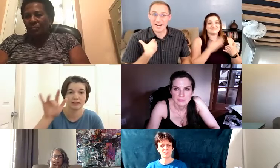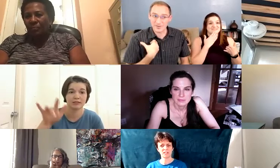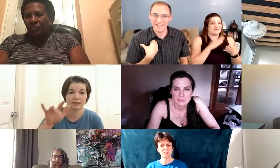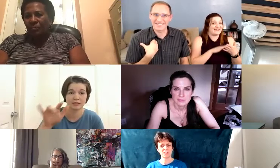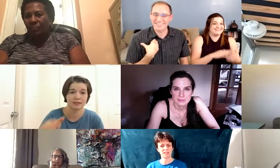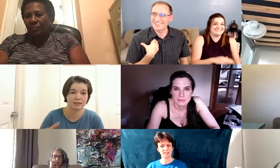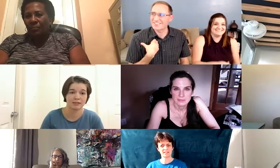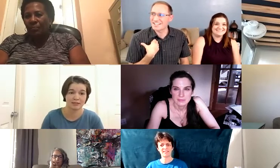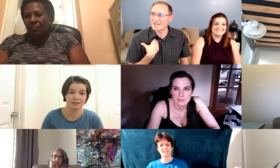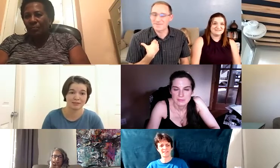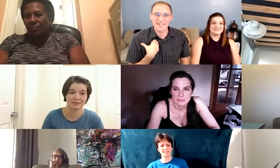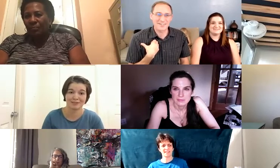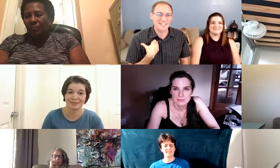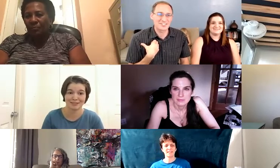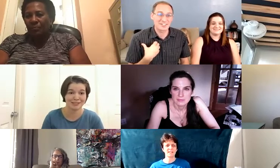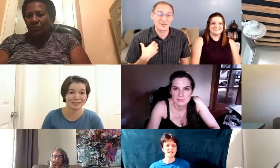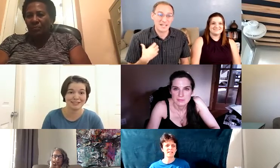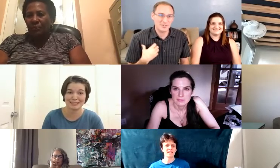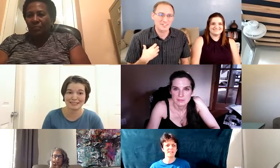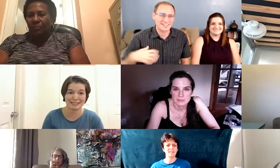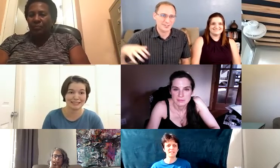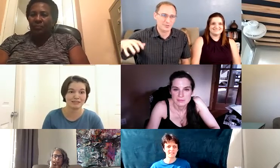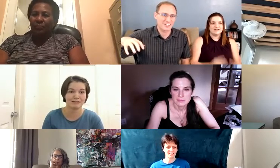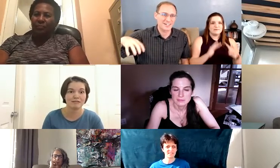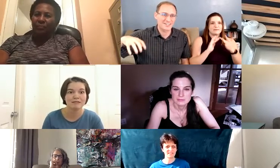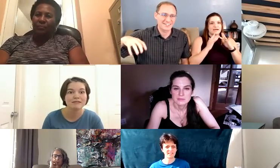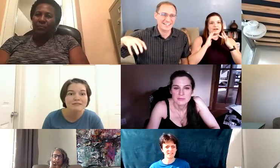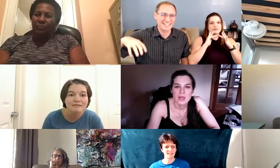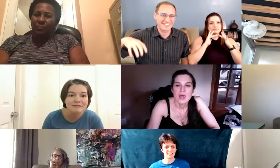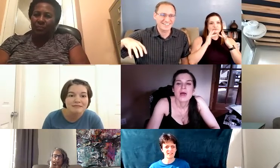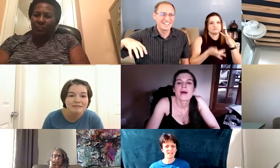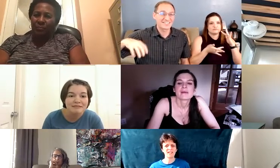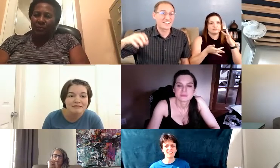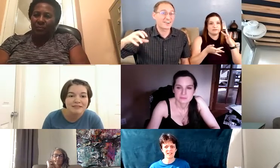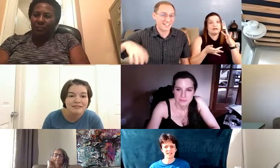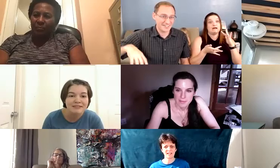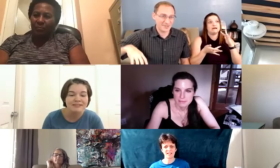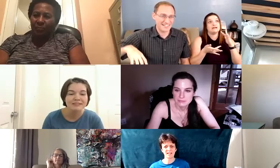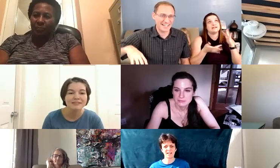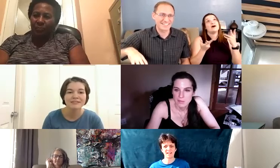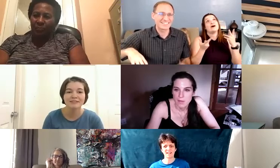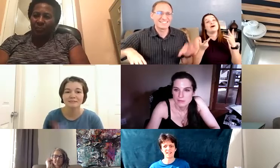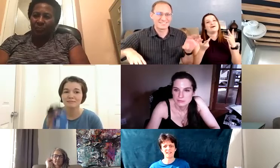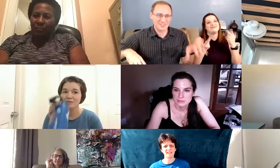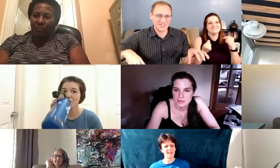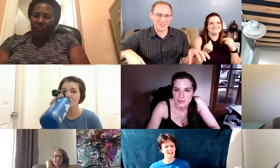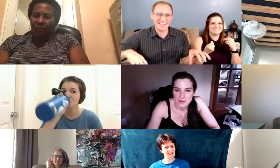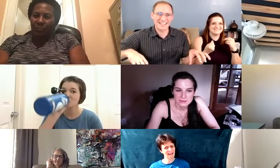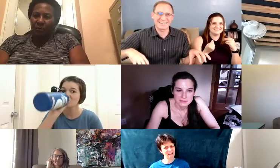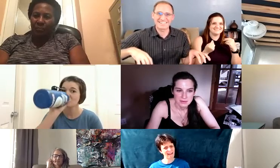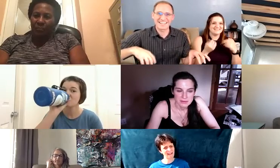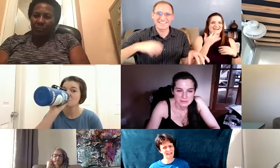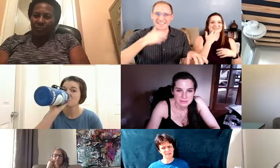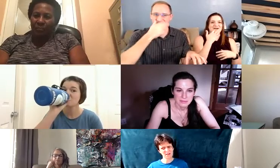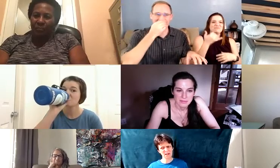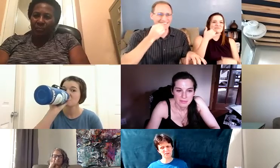Then there's internet issues in our neighborhood. Like they're working on our internet here, So then our internet went down, Zoom's going